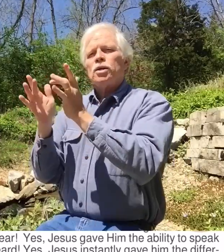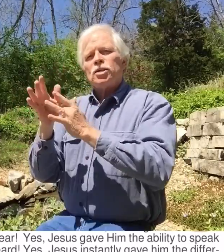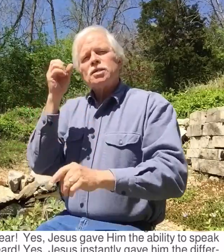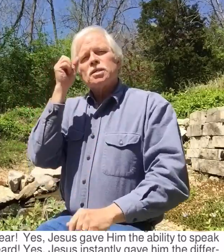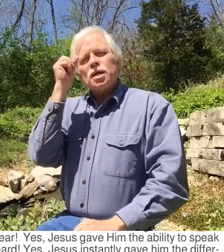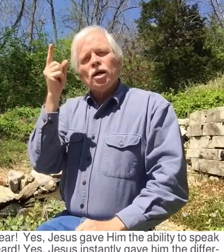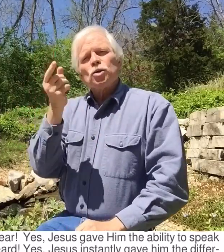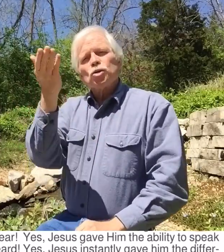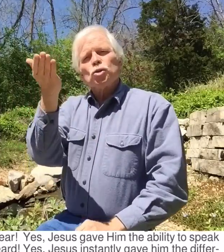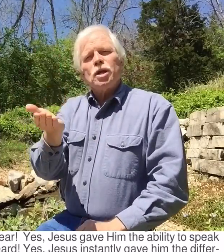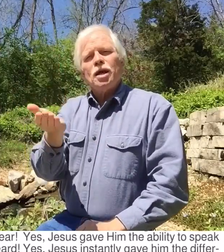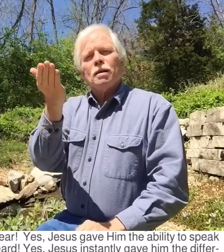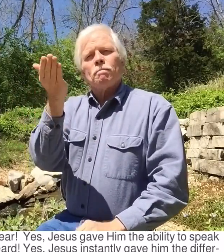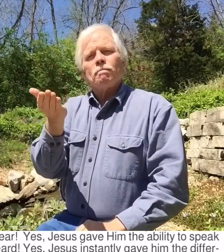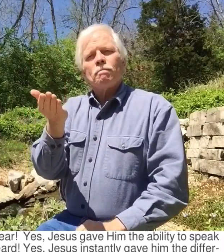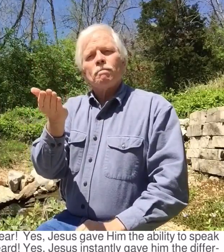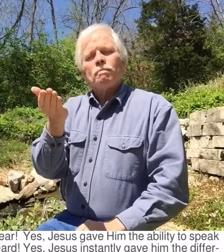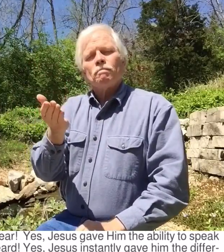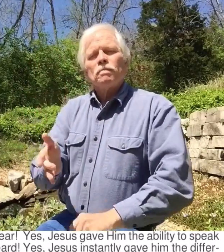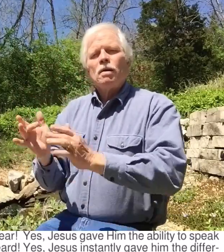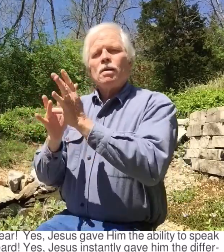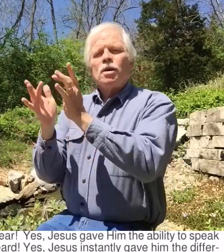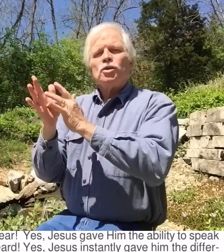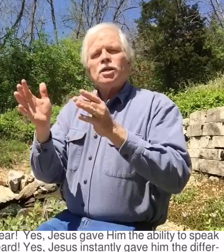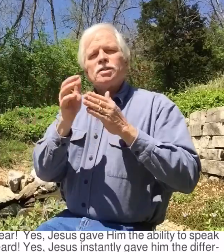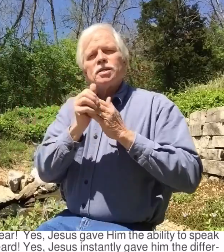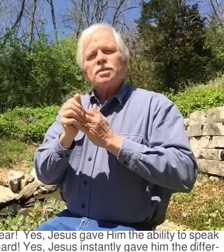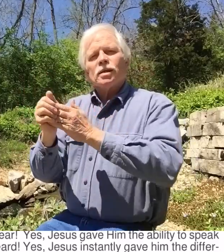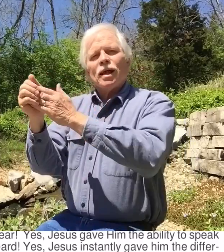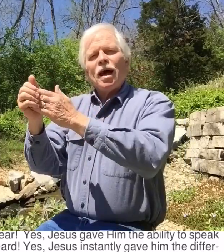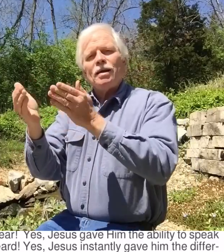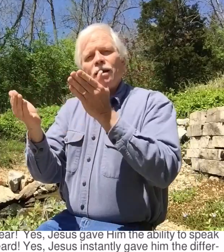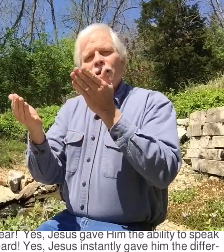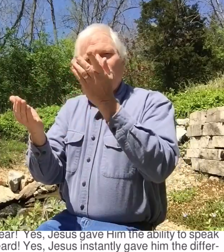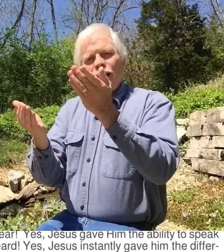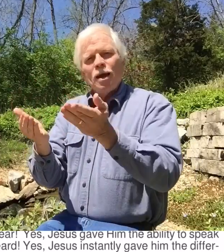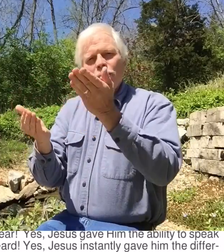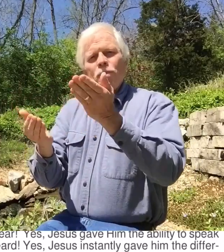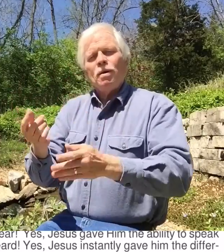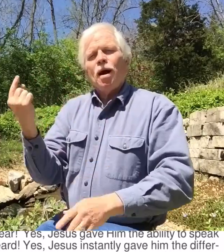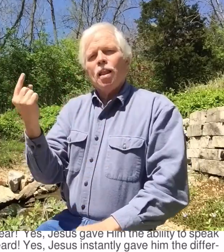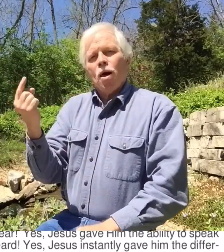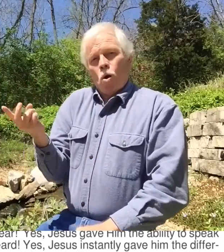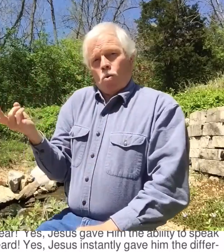Jesus understood him Jesus led him alone